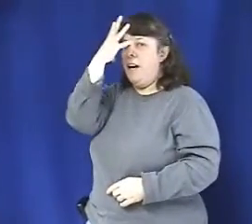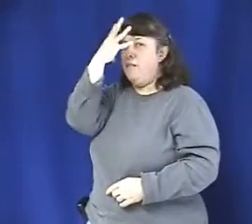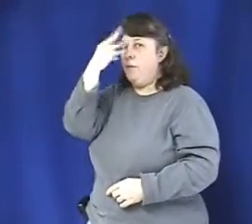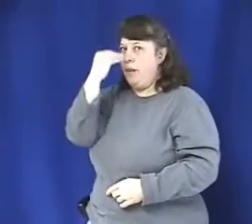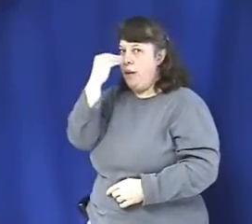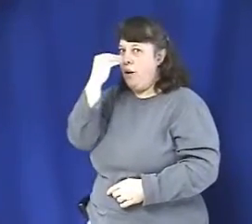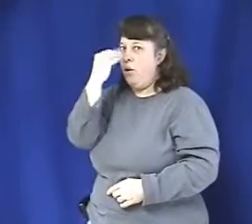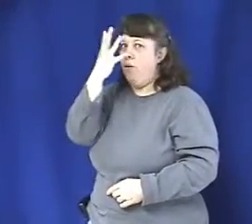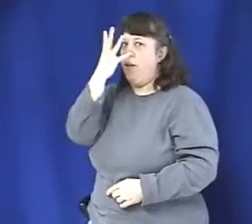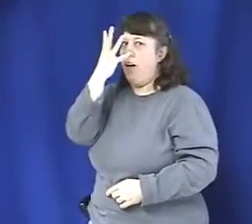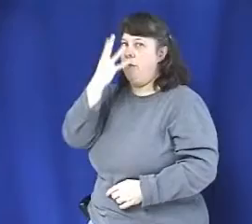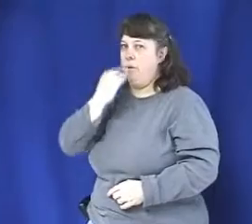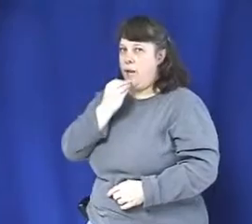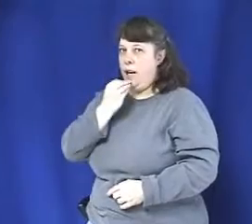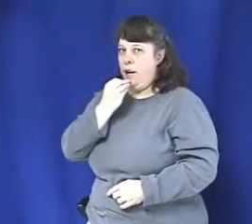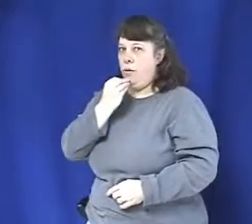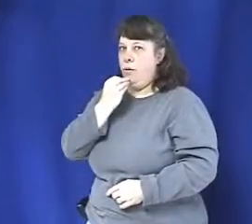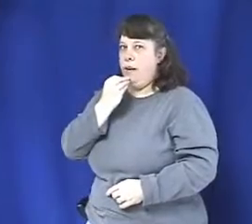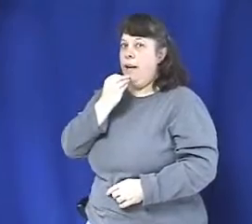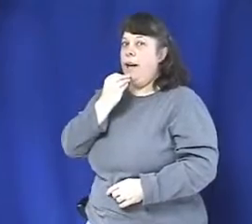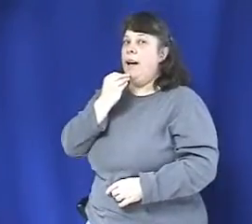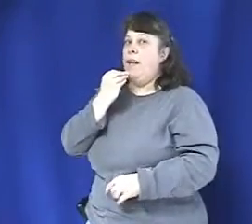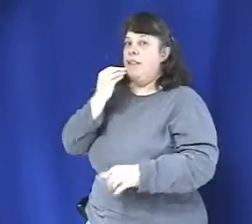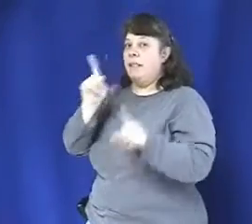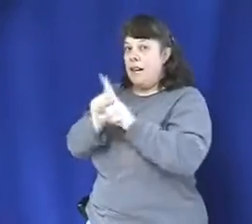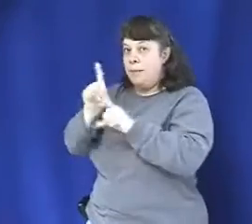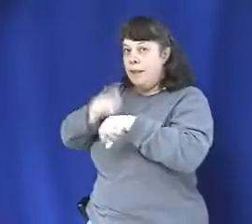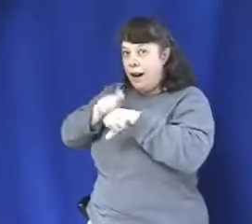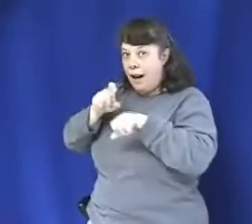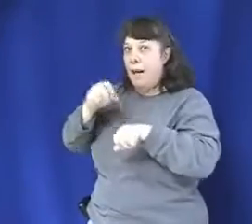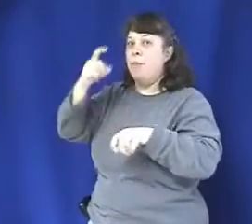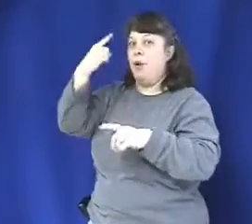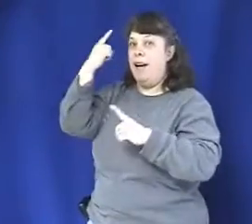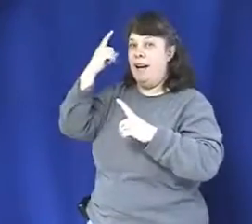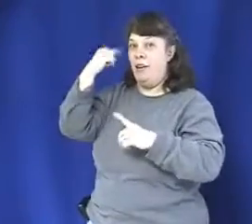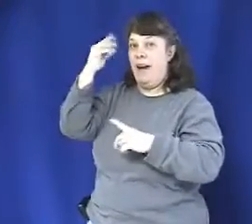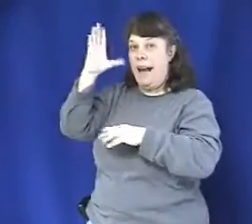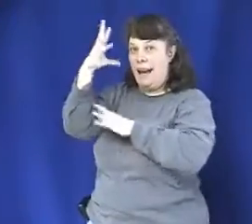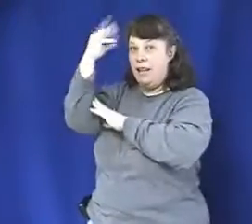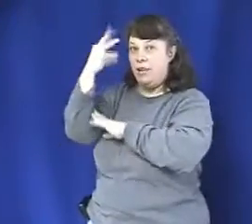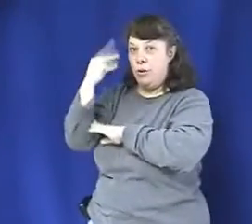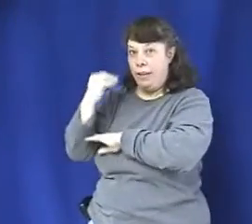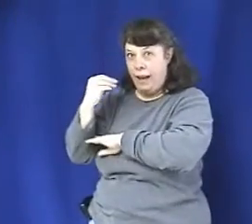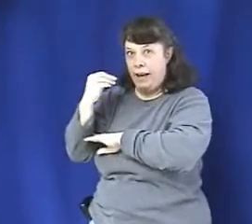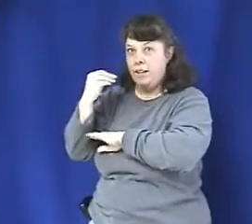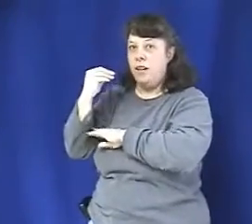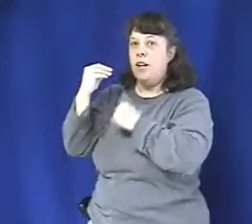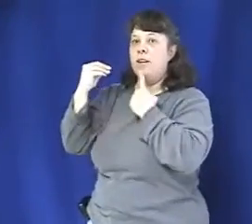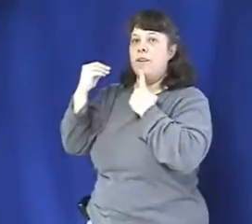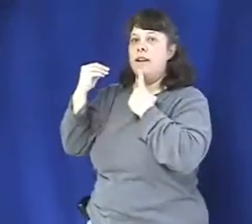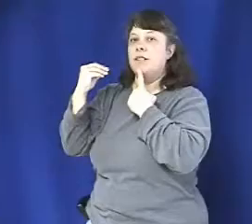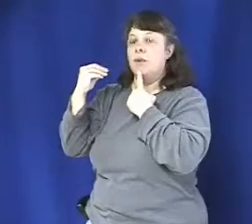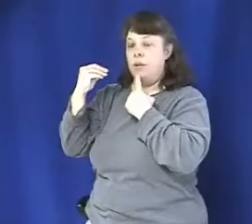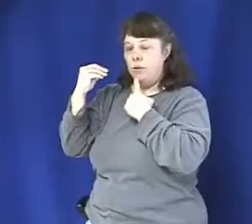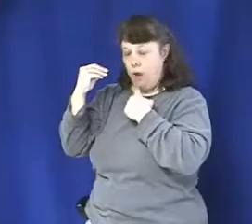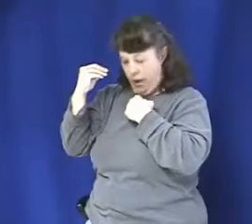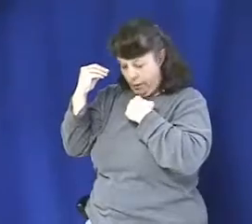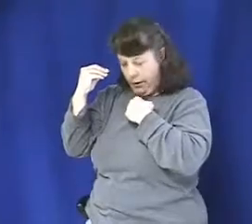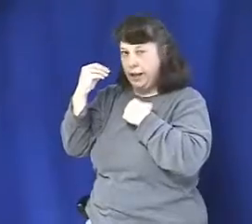5 to a flat O. 5 to a flat O. At the same time your hand is doing that, your face is going to drop and